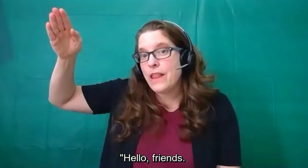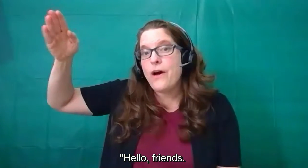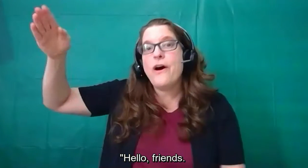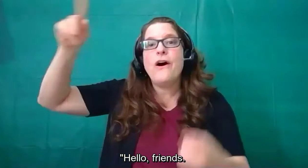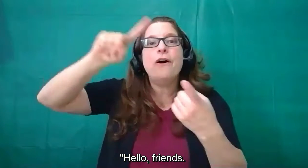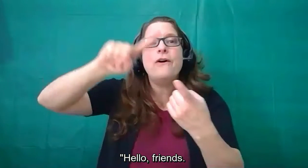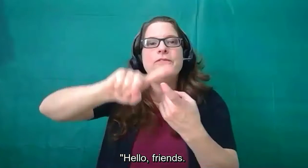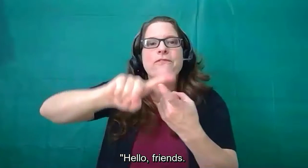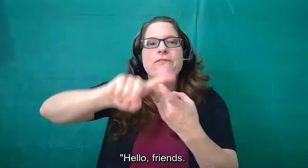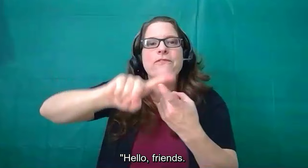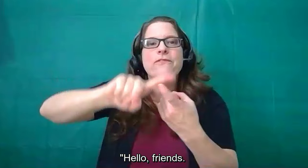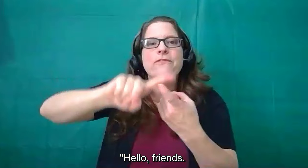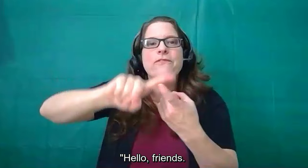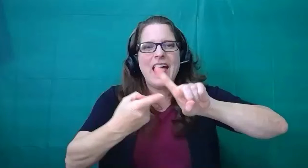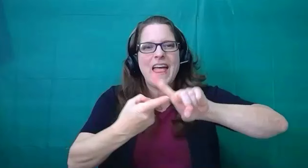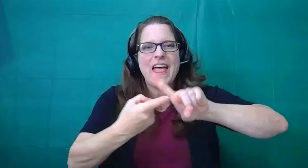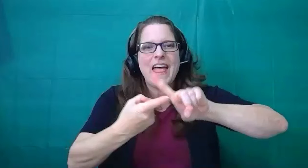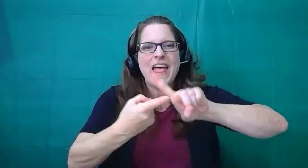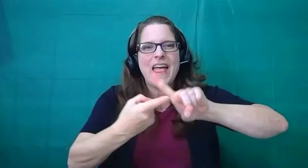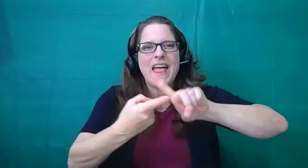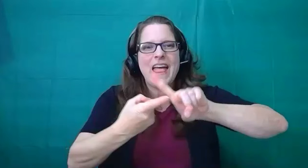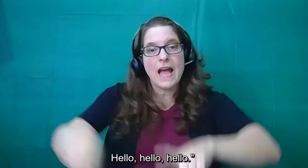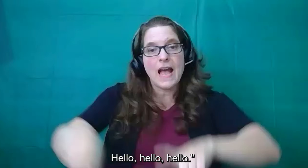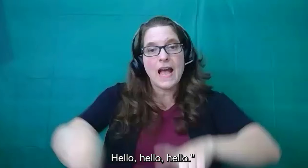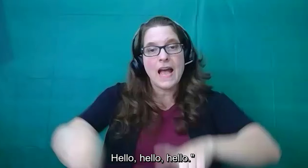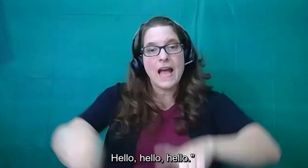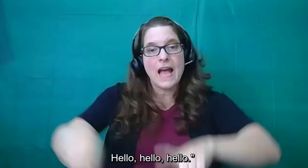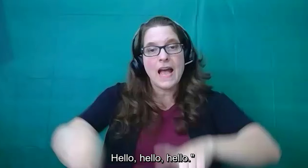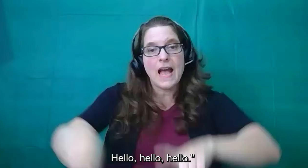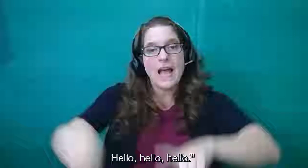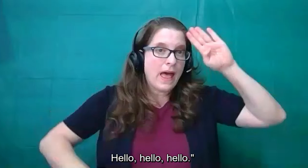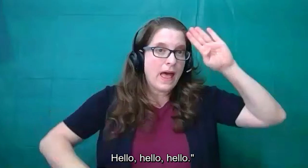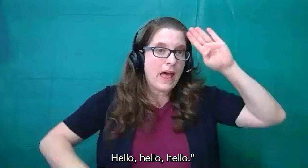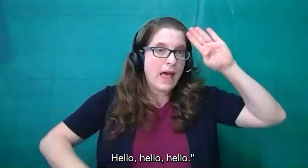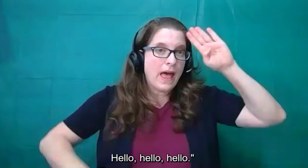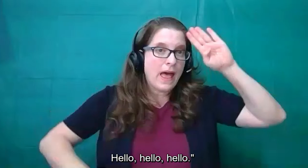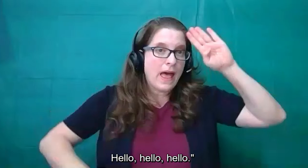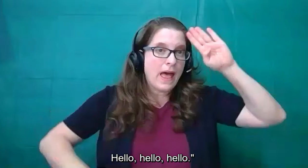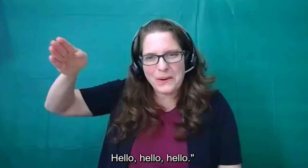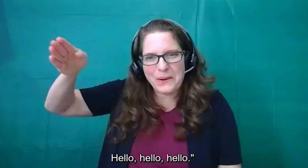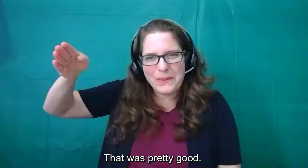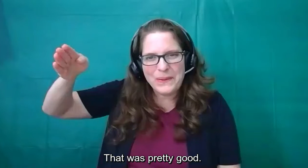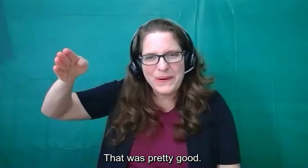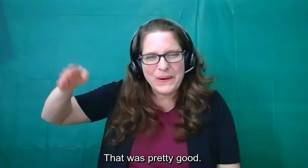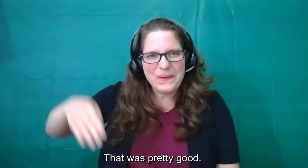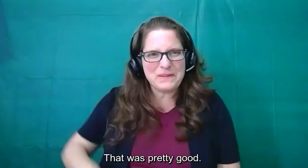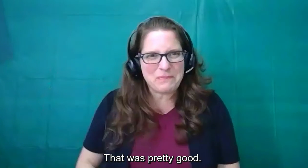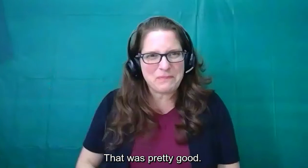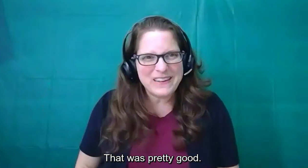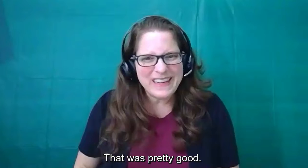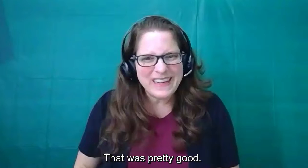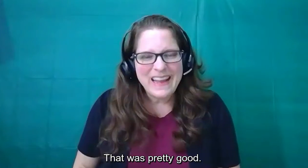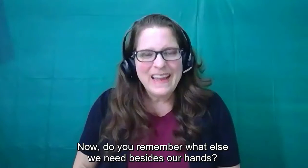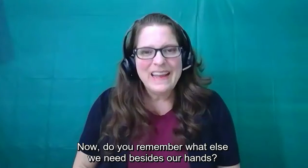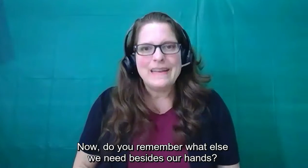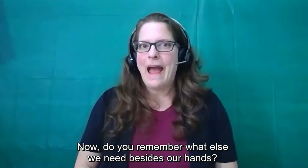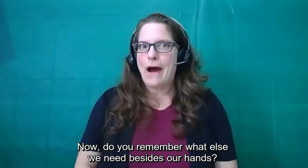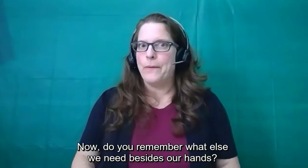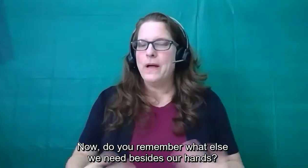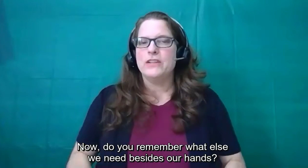Hello, friends. Hello, hello, hello. Well, that was pretty good. Now, do you